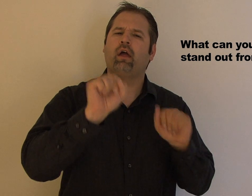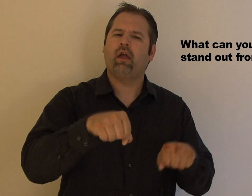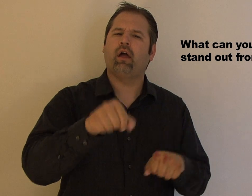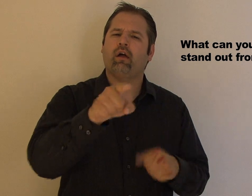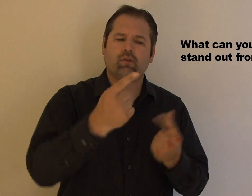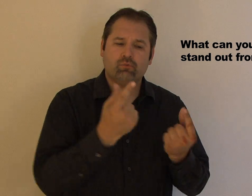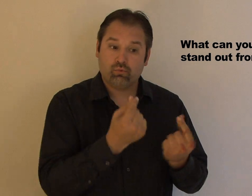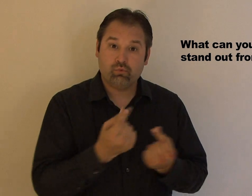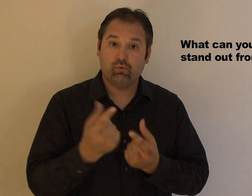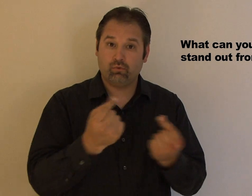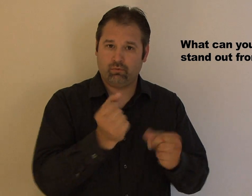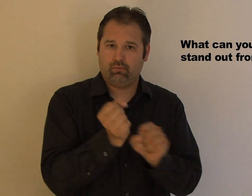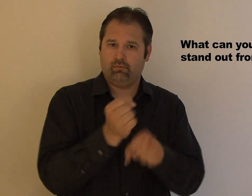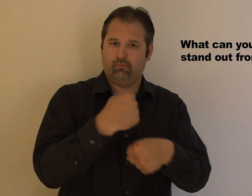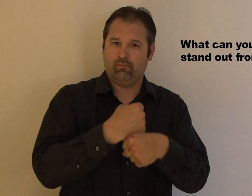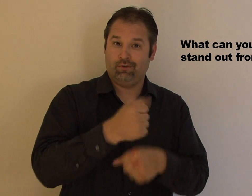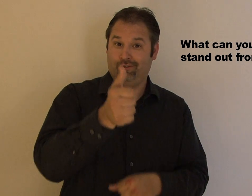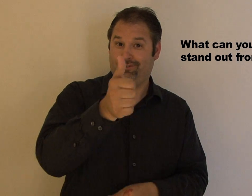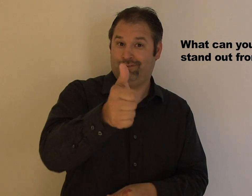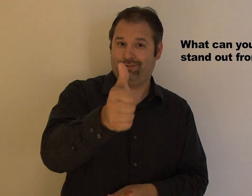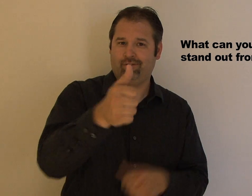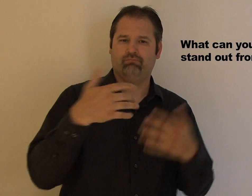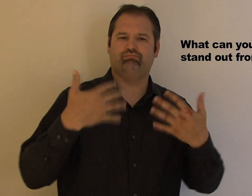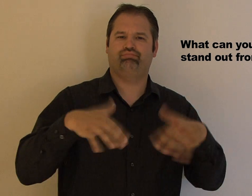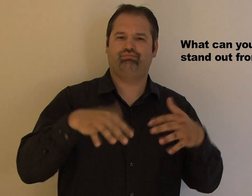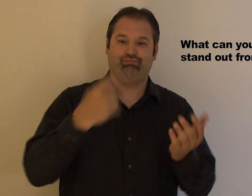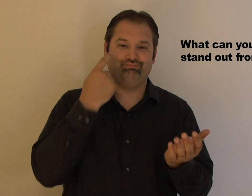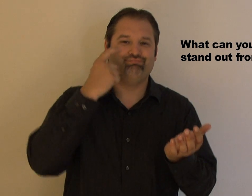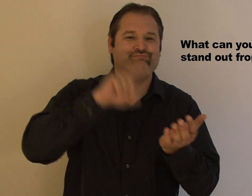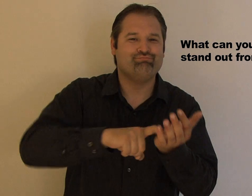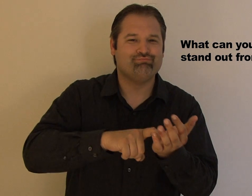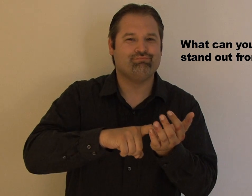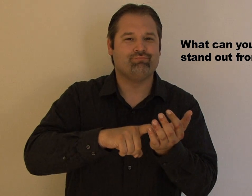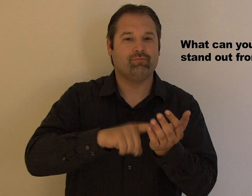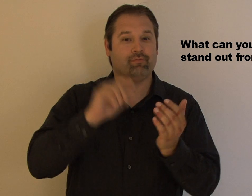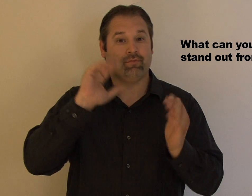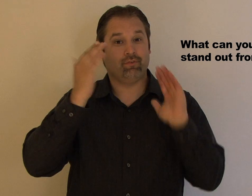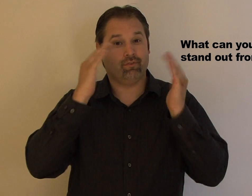What can you do? Or how can you stand out from the crowd?